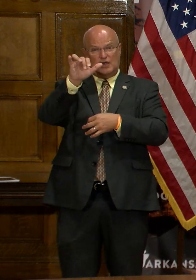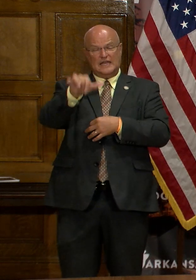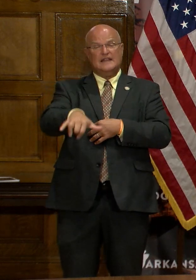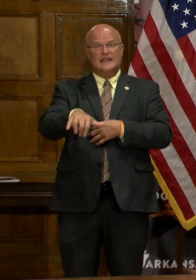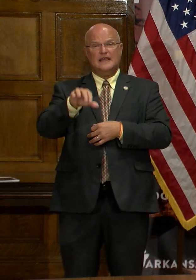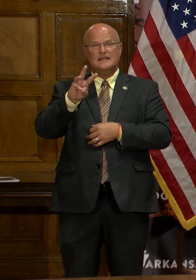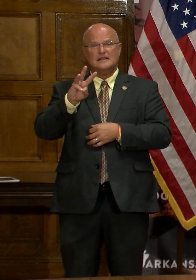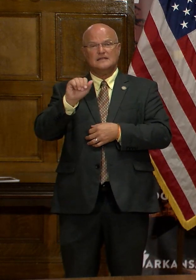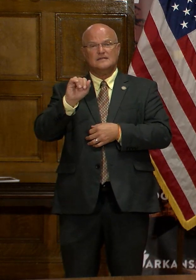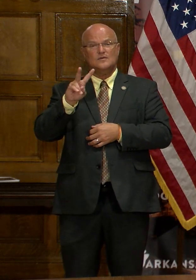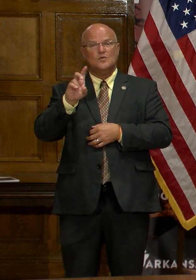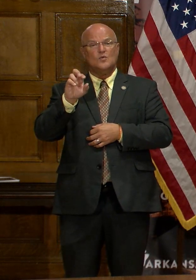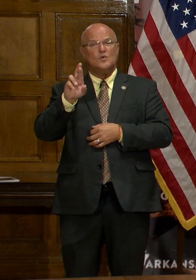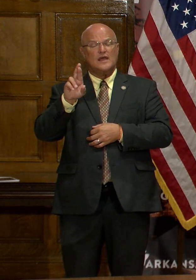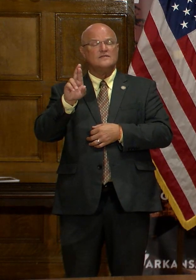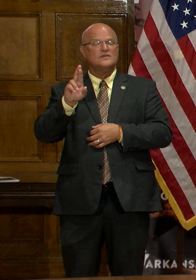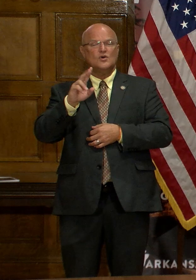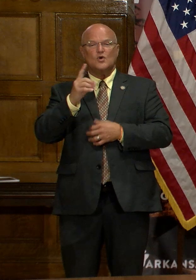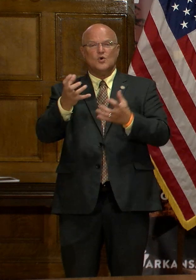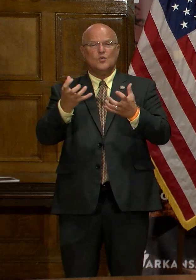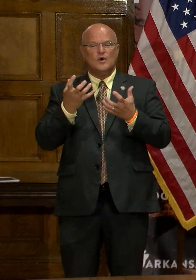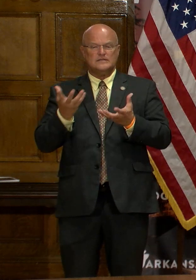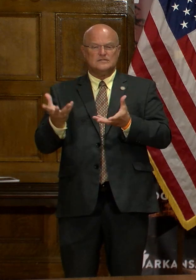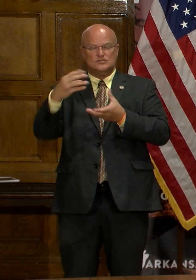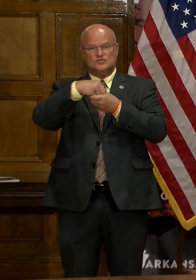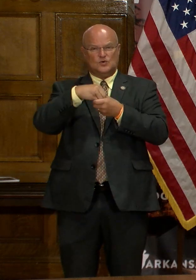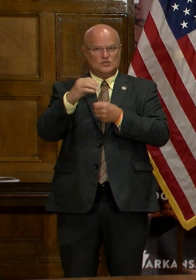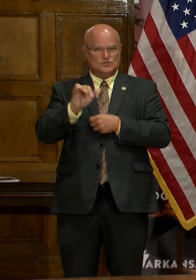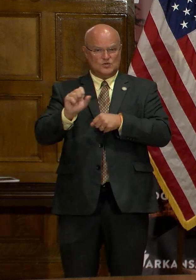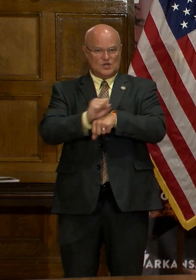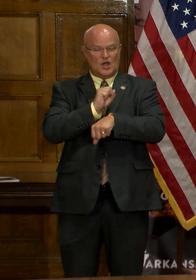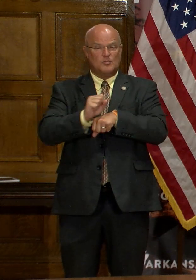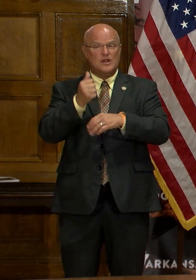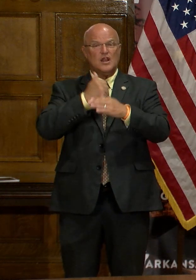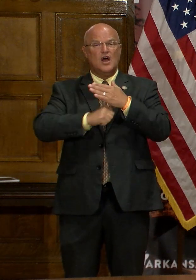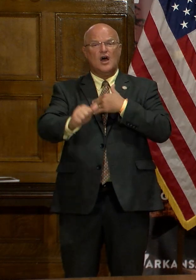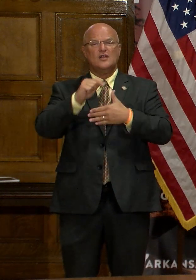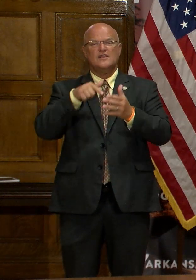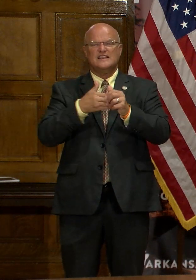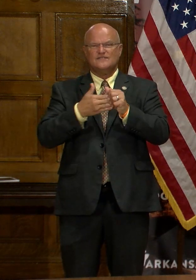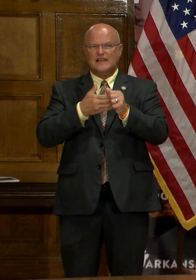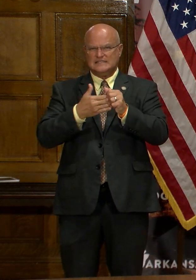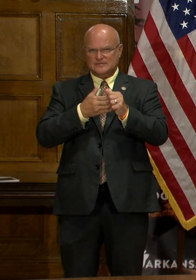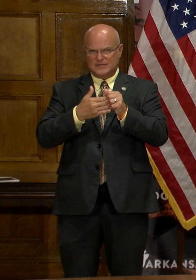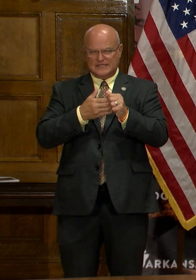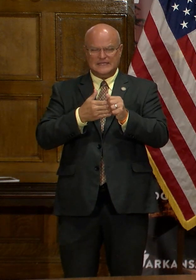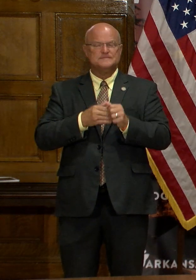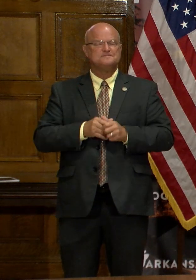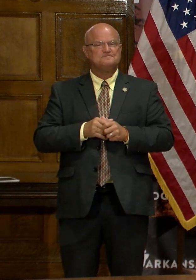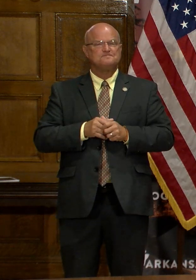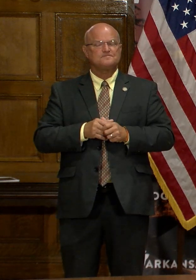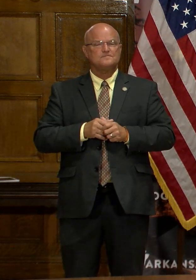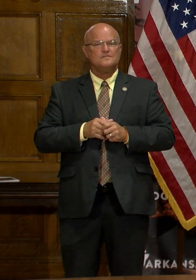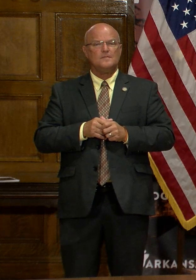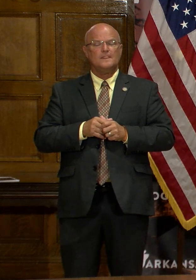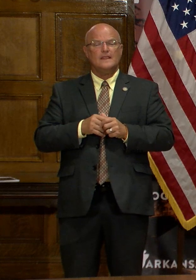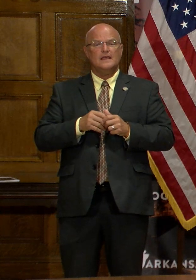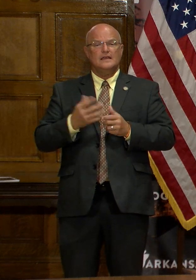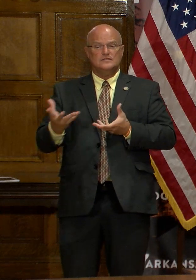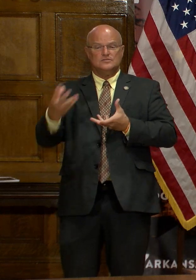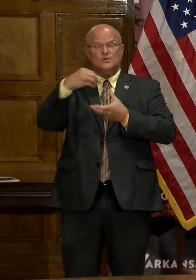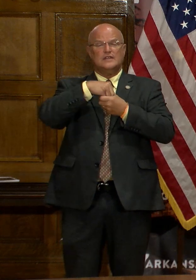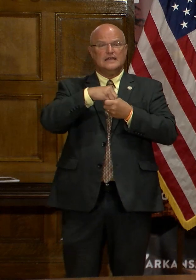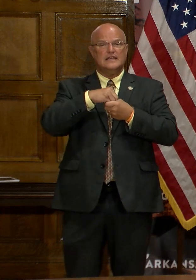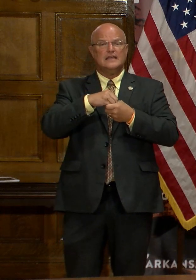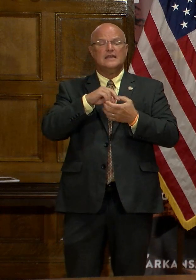districts who also wish to opt in and operate under these flexibilities. Opting in will allow districts